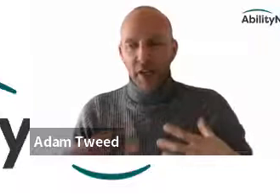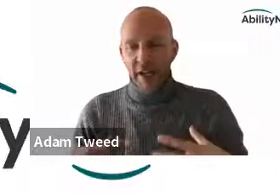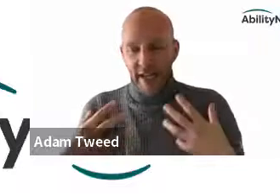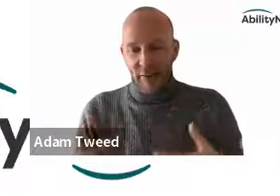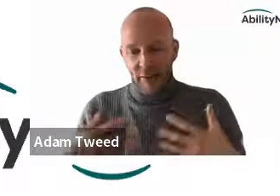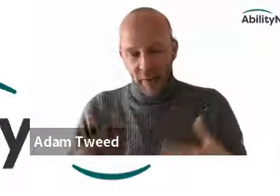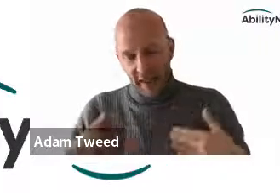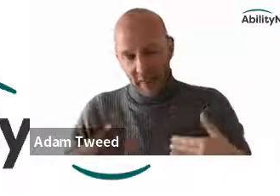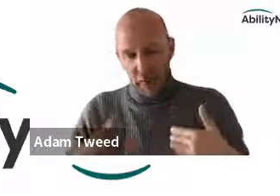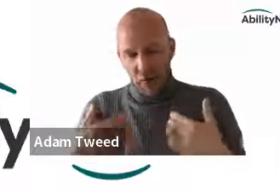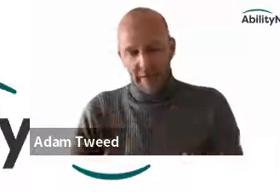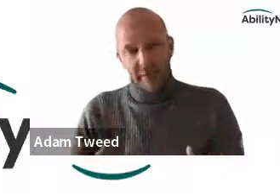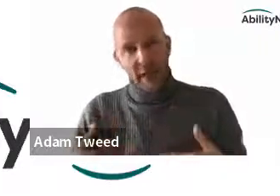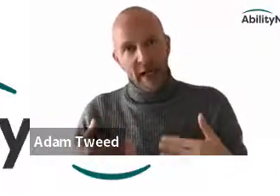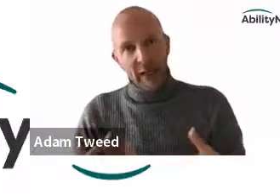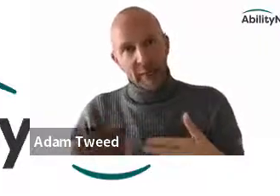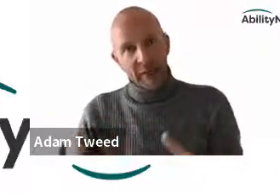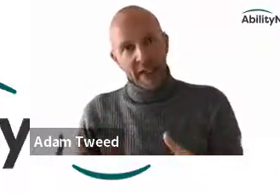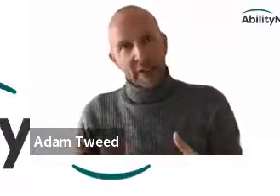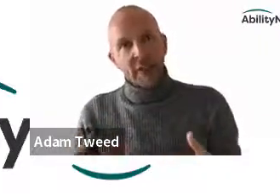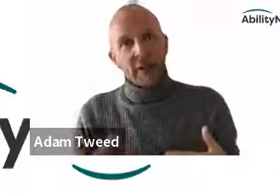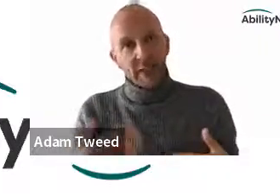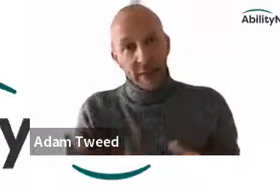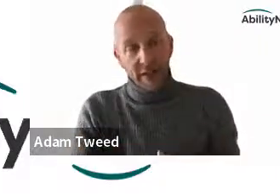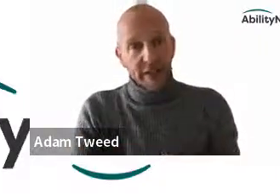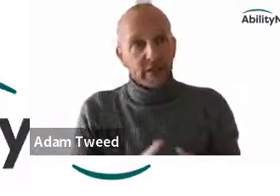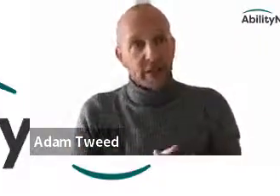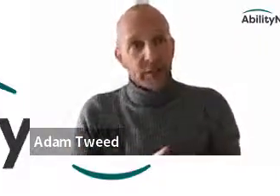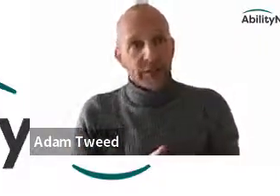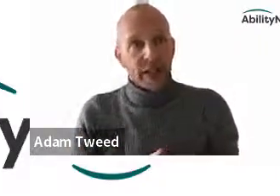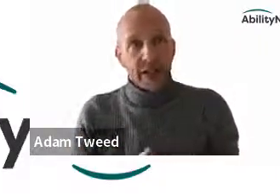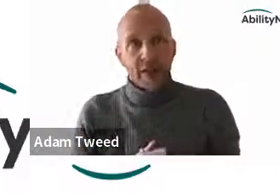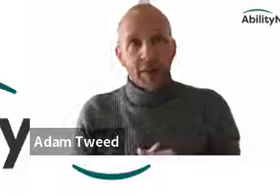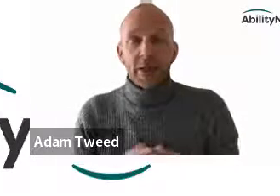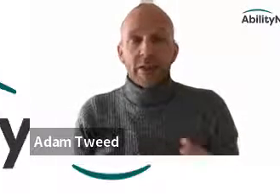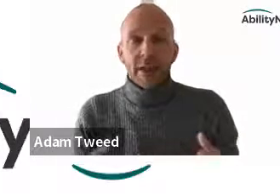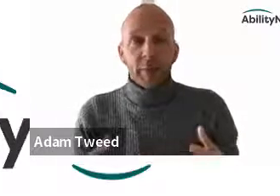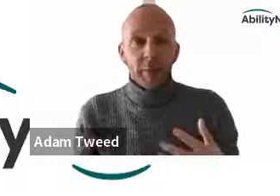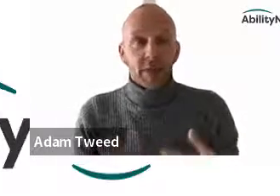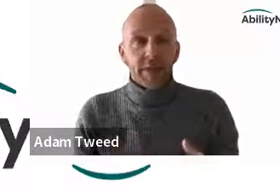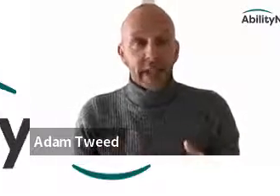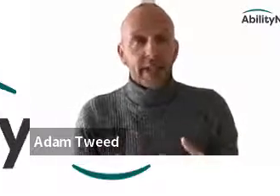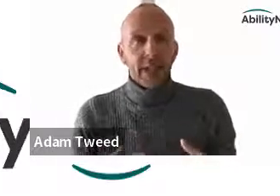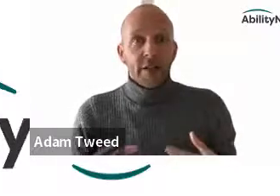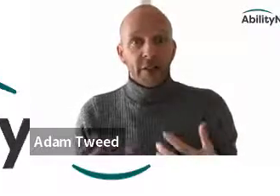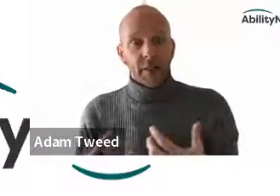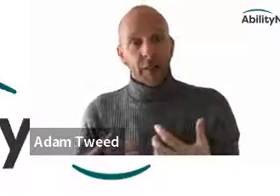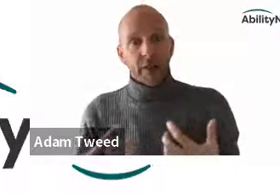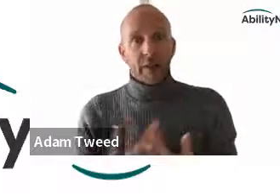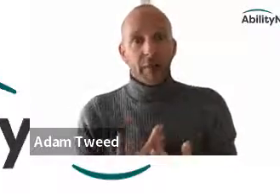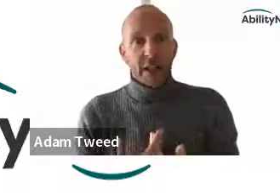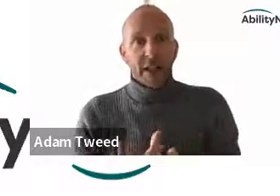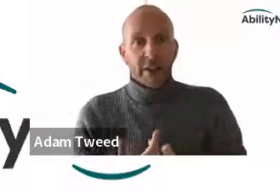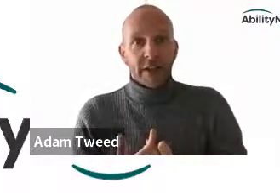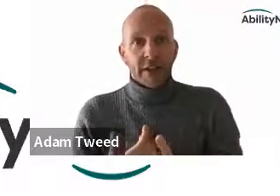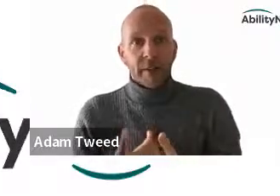I'm trying now to be a little more honest about how I'm feeling. So it's very easy. I think as Rena was saying there about masking for somebody with